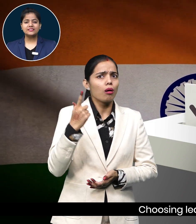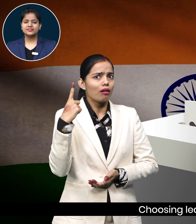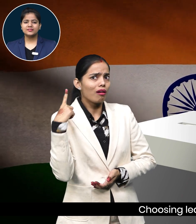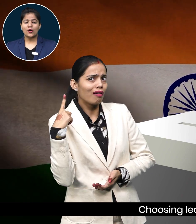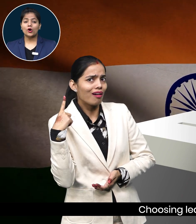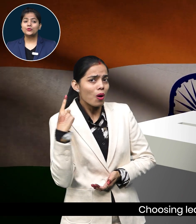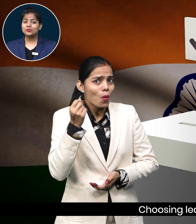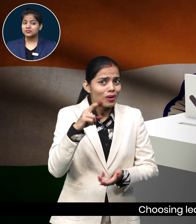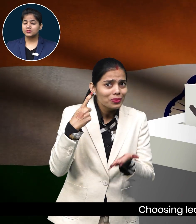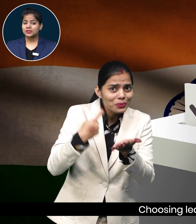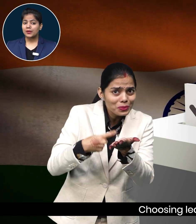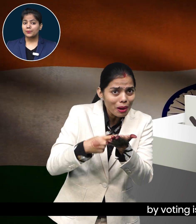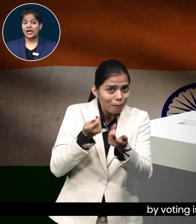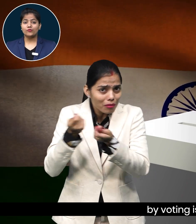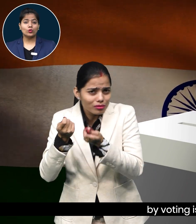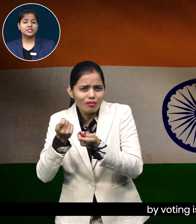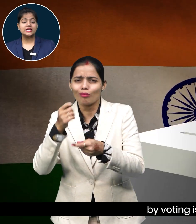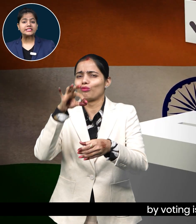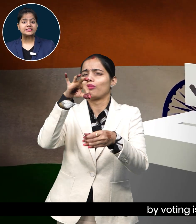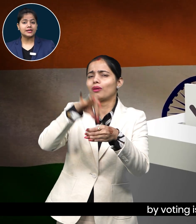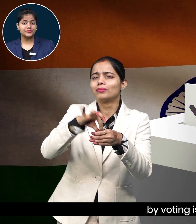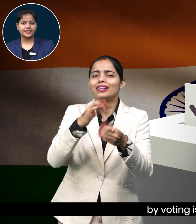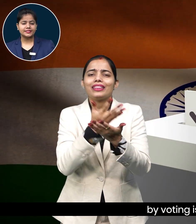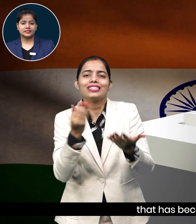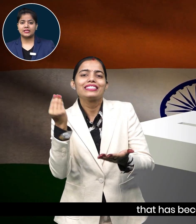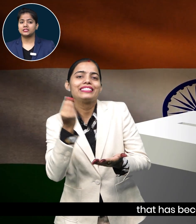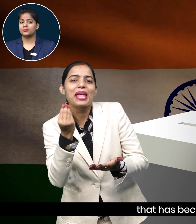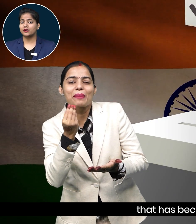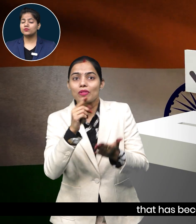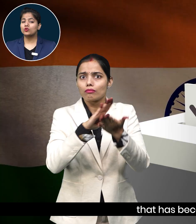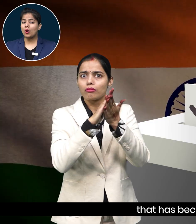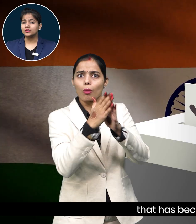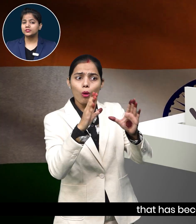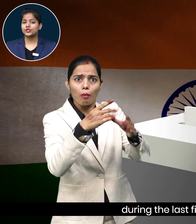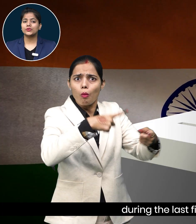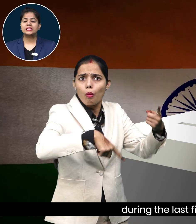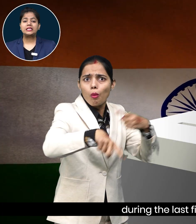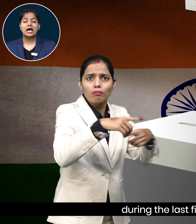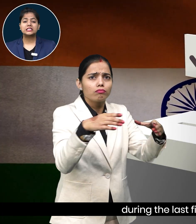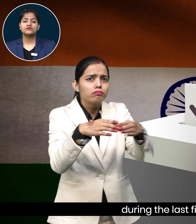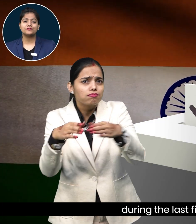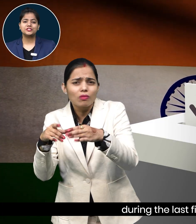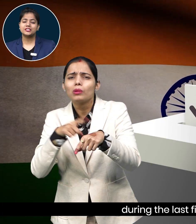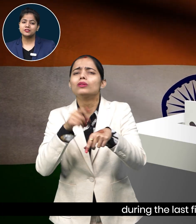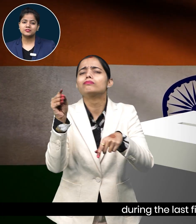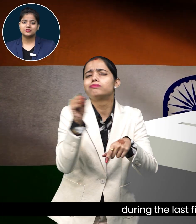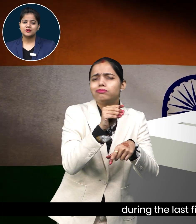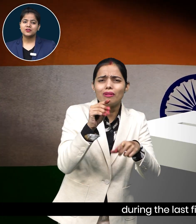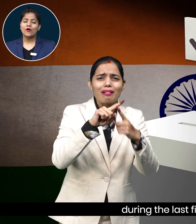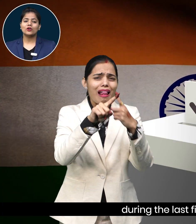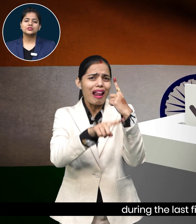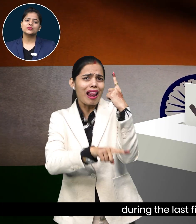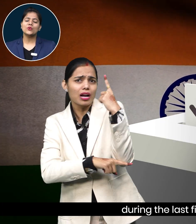Choosing leaders or rulers by voting is something that has become common during the last 50